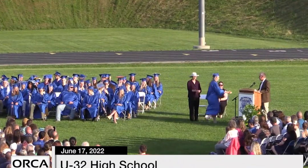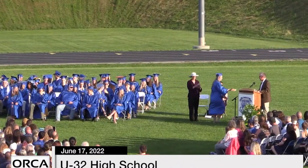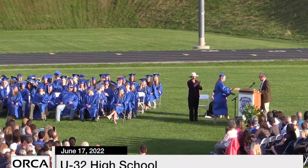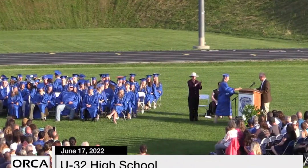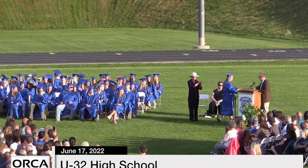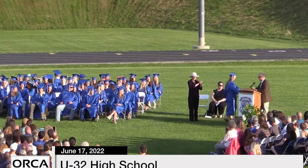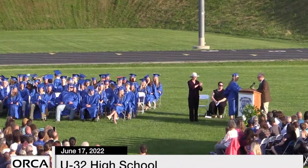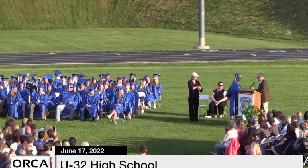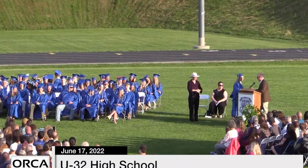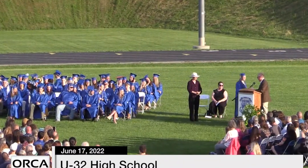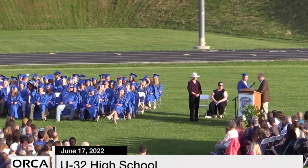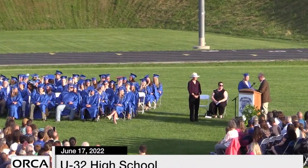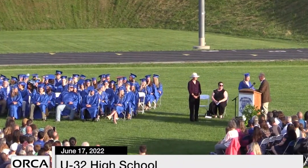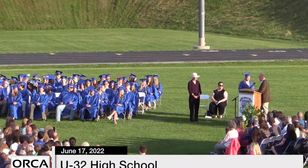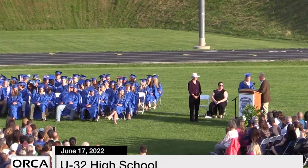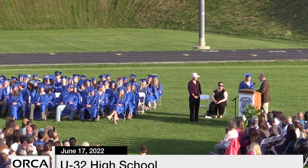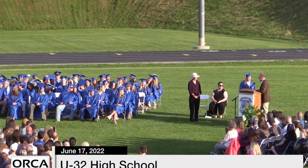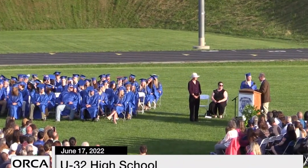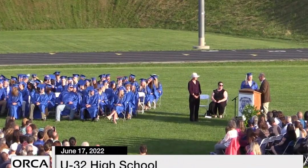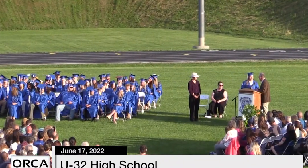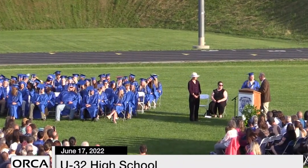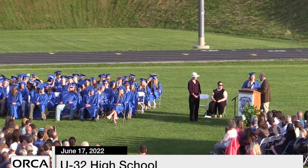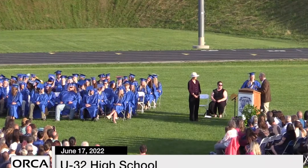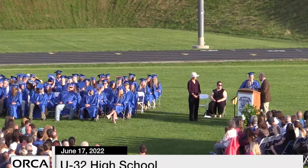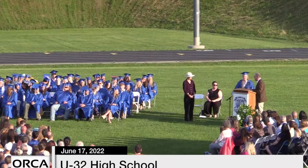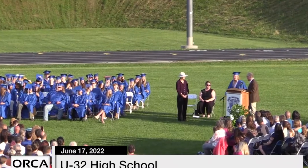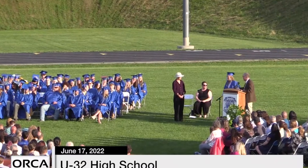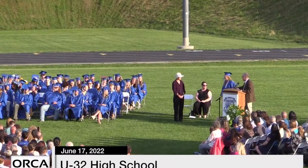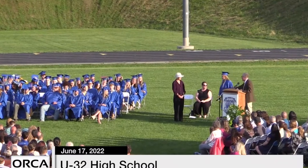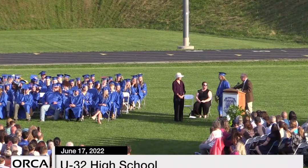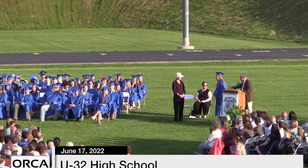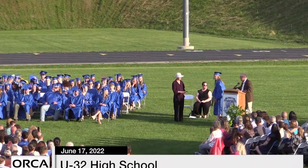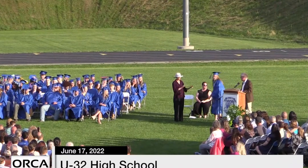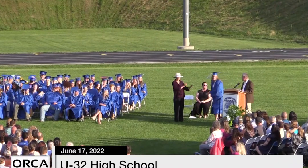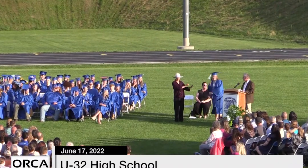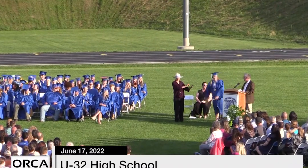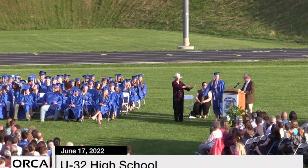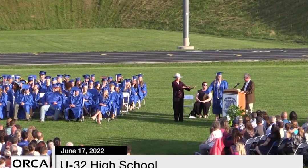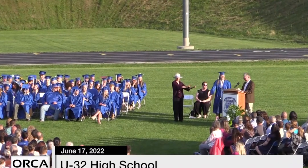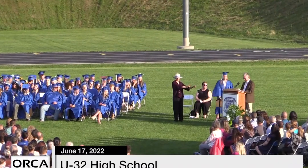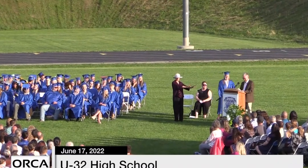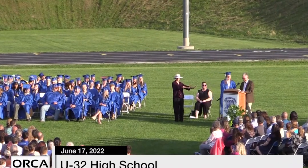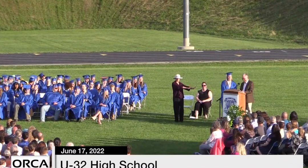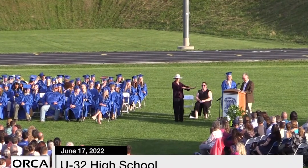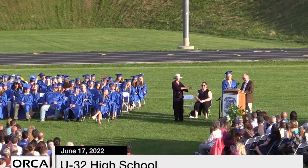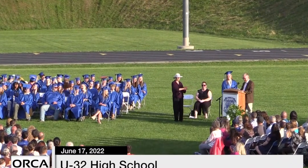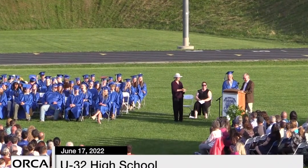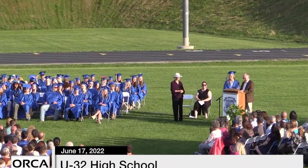Congratulations. Yeah, I'll give you that. Yeah, just stay right here.